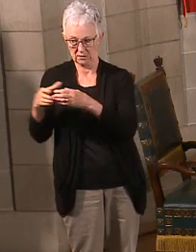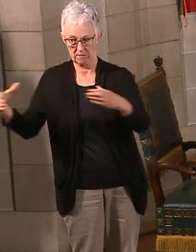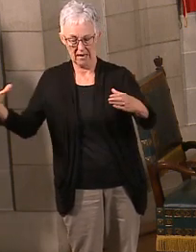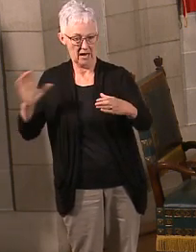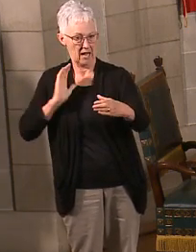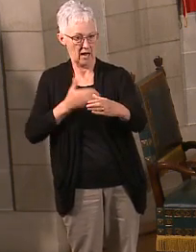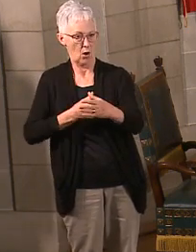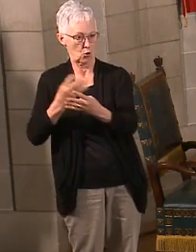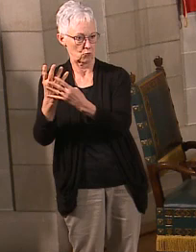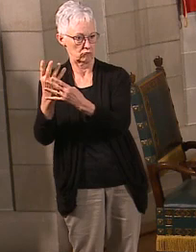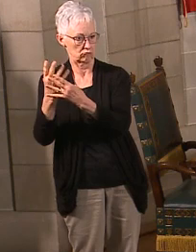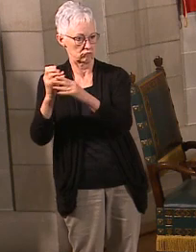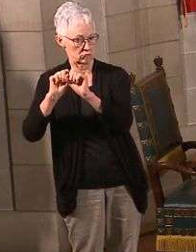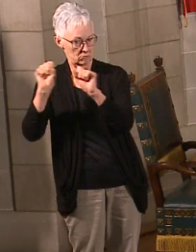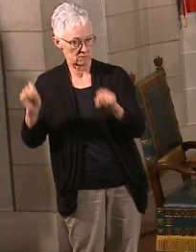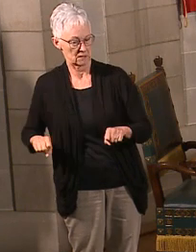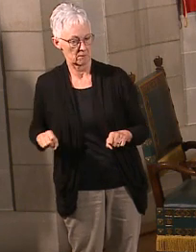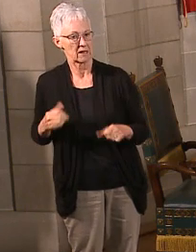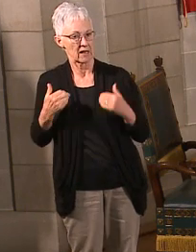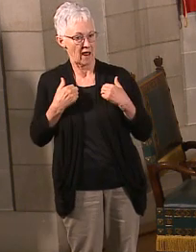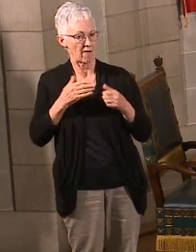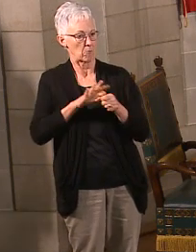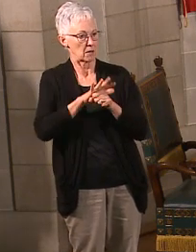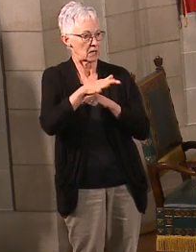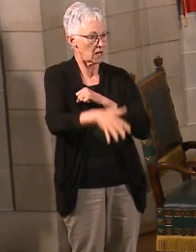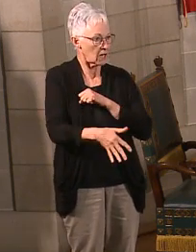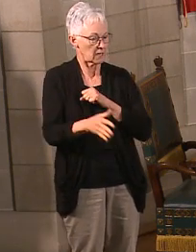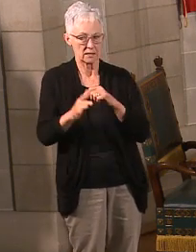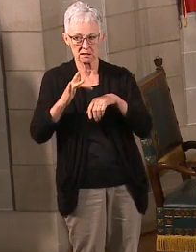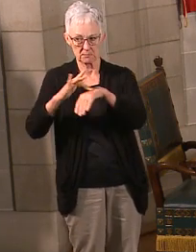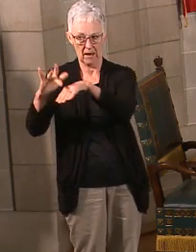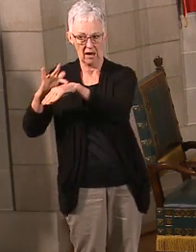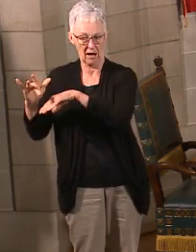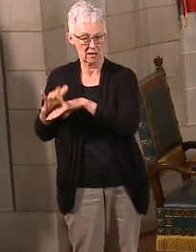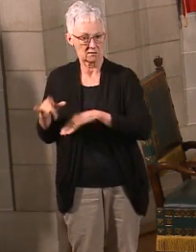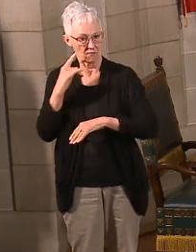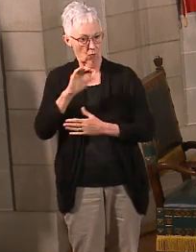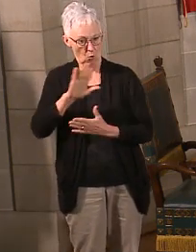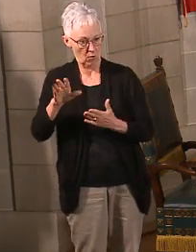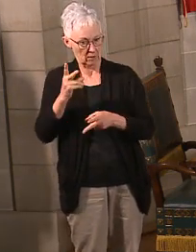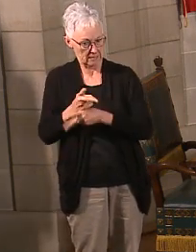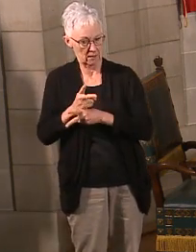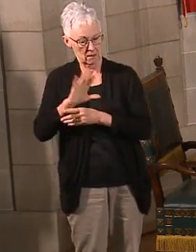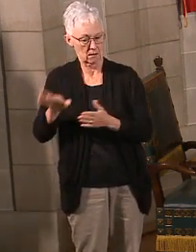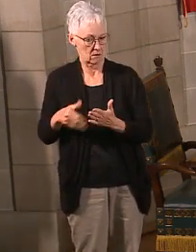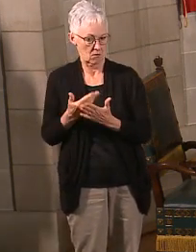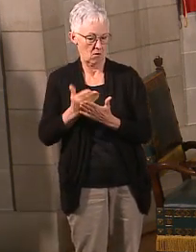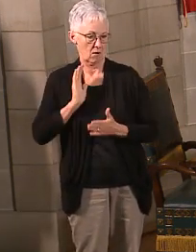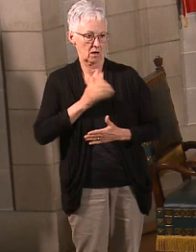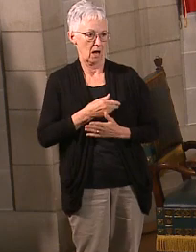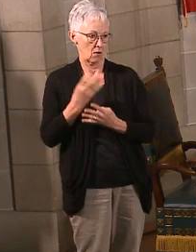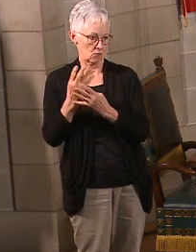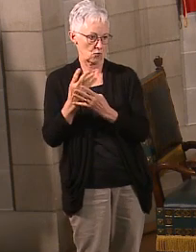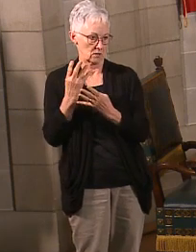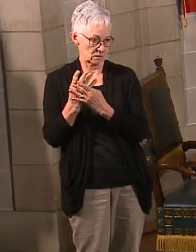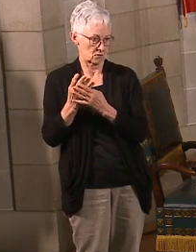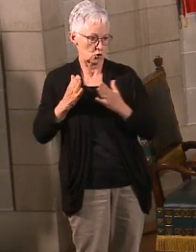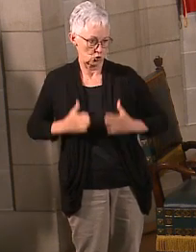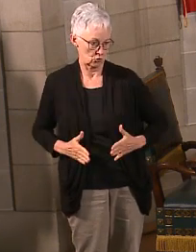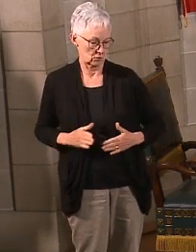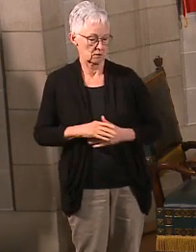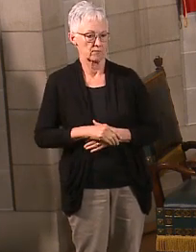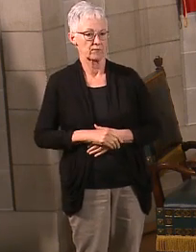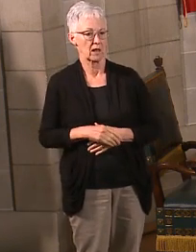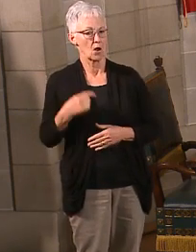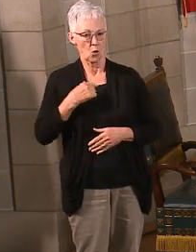that corrections facilities. The legislature's given them to us, and we continue to expand it. And that's not the only area. We continue to expand in other areas too, whether it's security